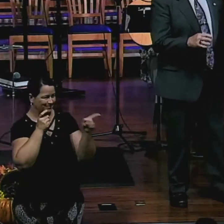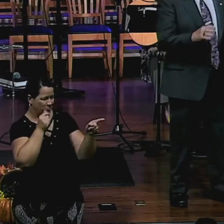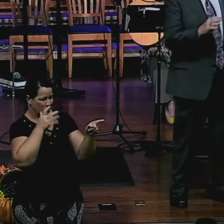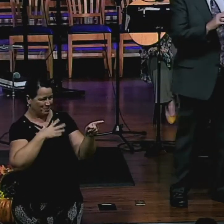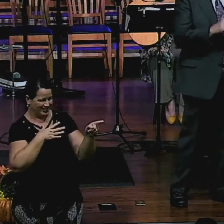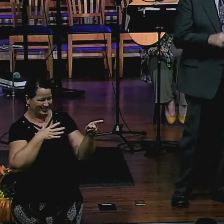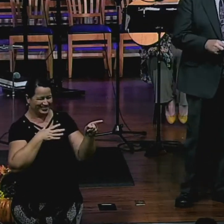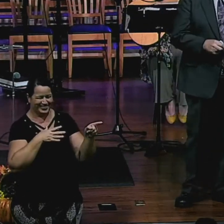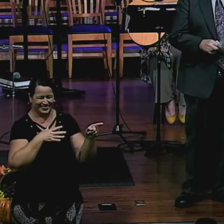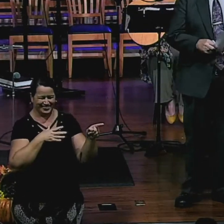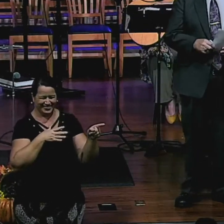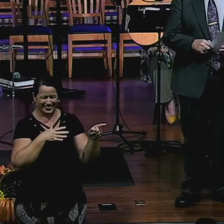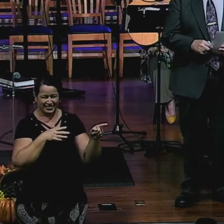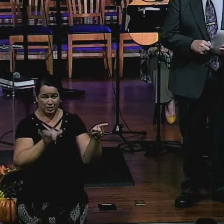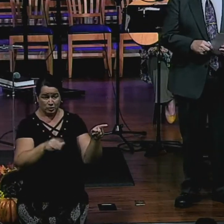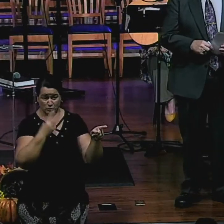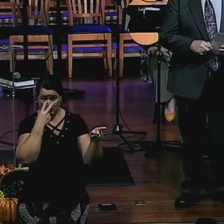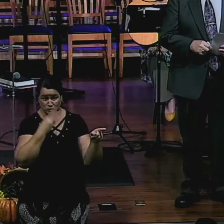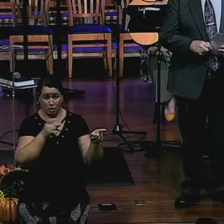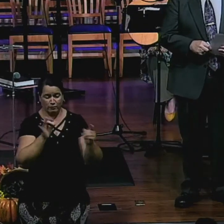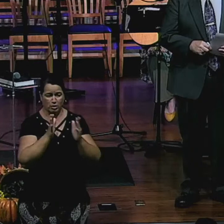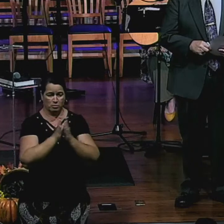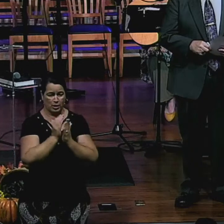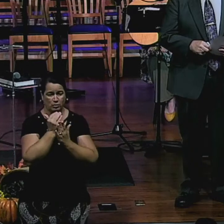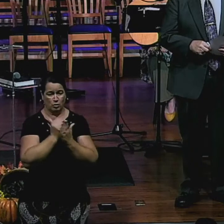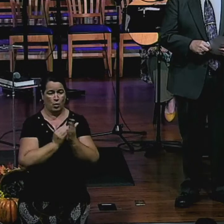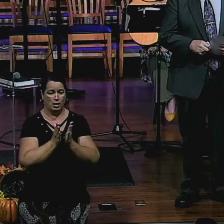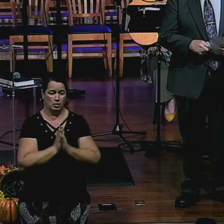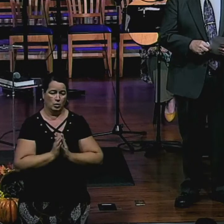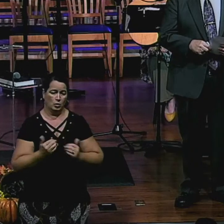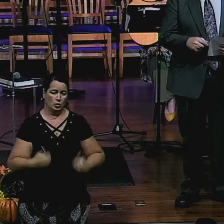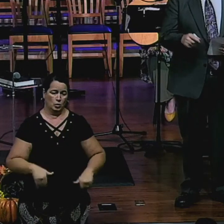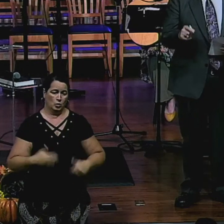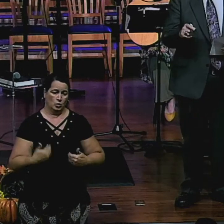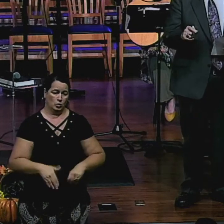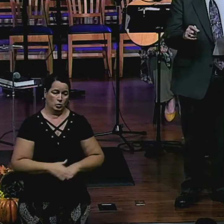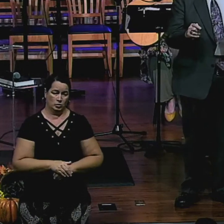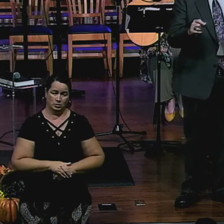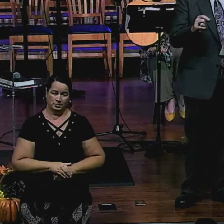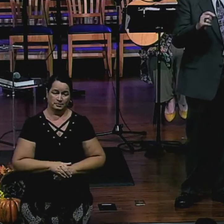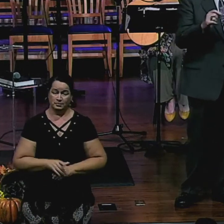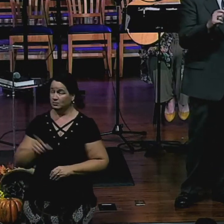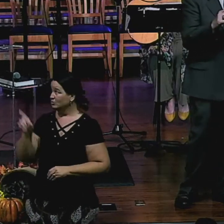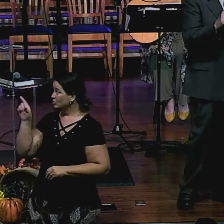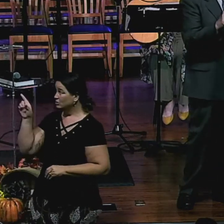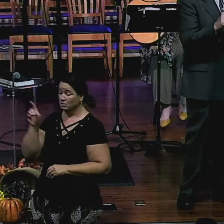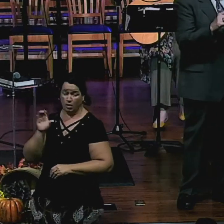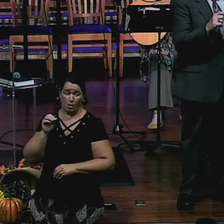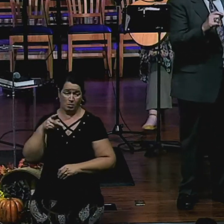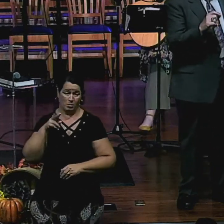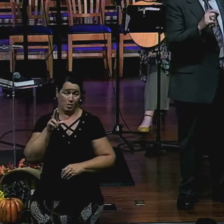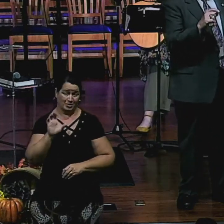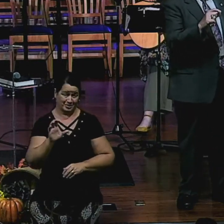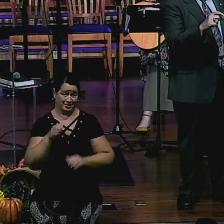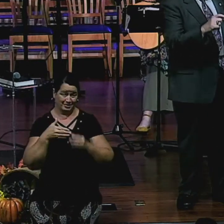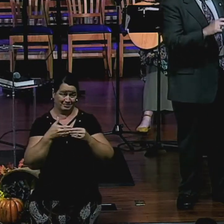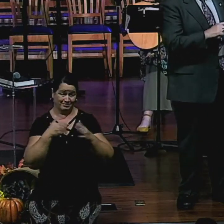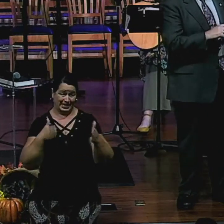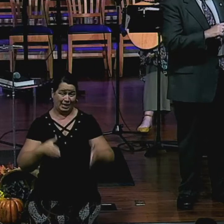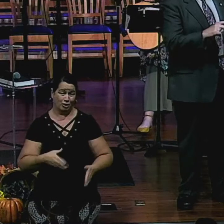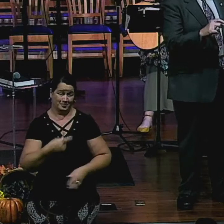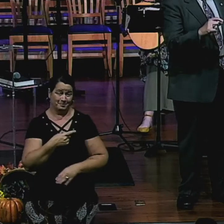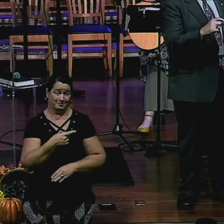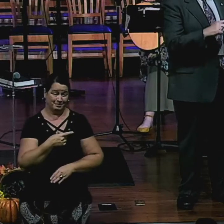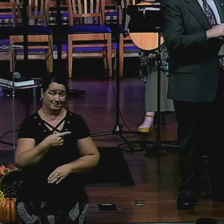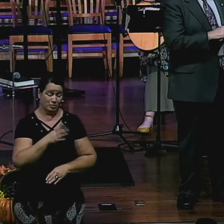But you would too if you saw all of her prayer requests. If you saw the prayer requests of, like sometimes